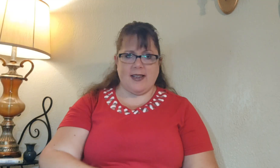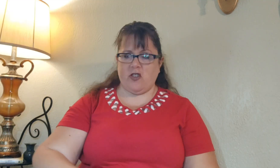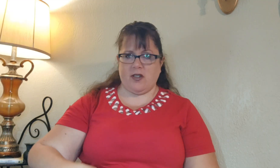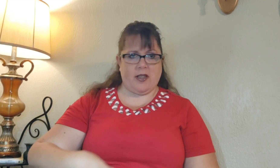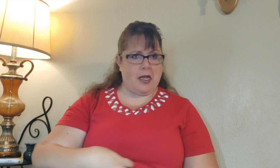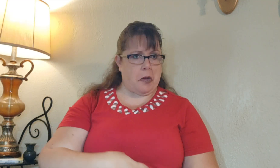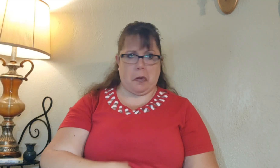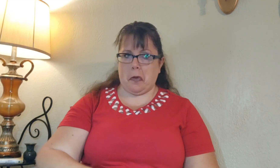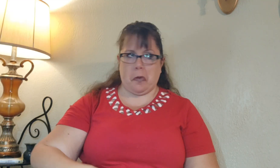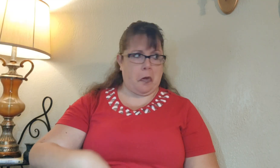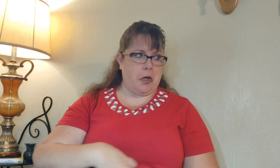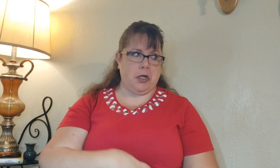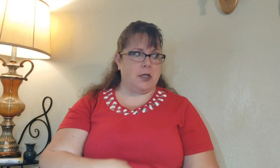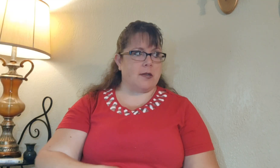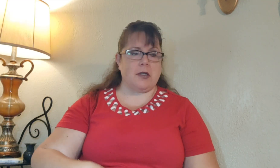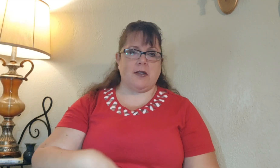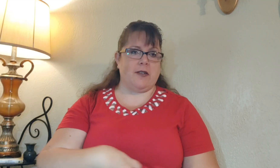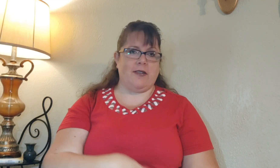face just like, oh, disgusted.